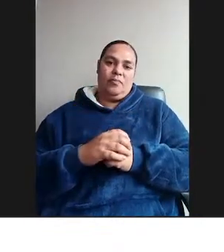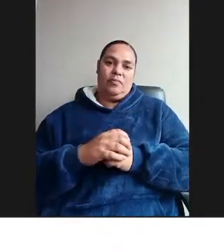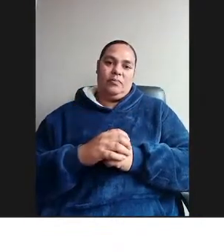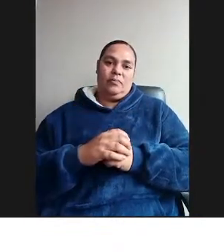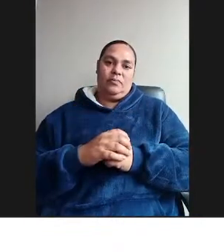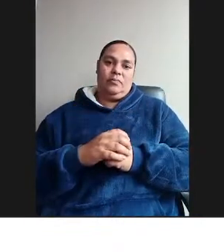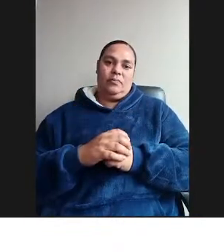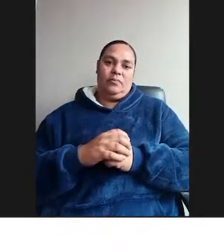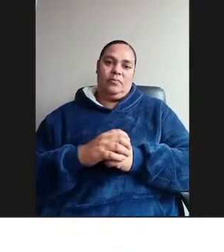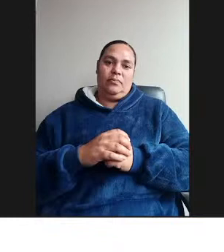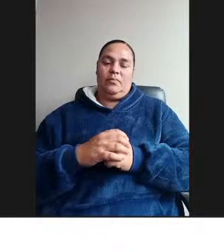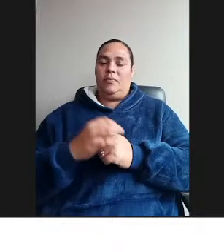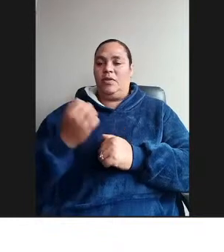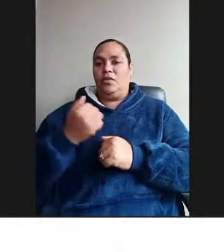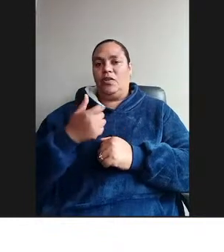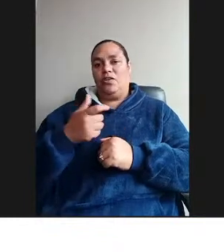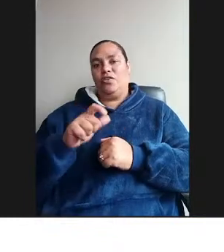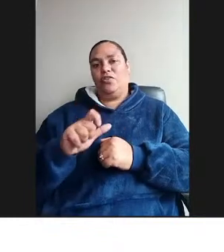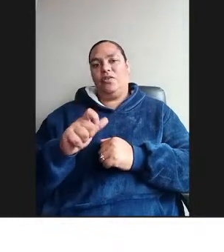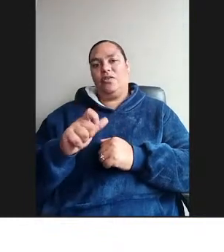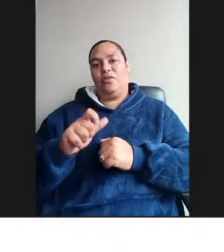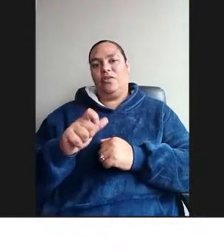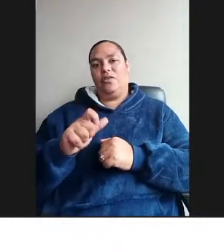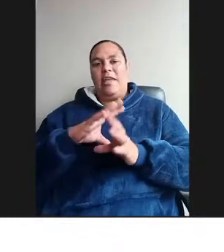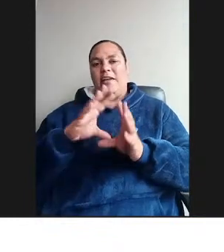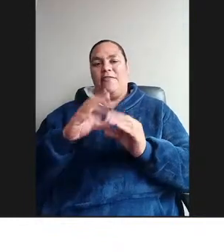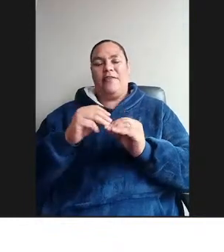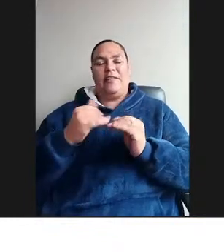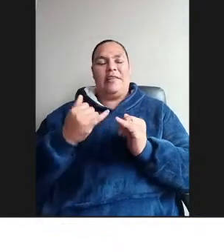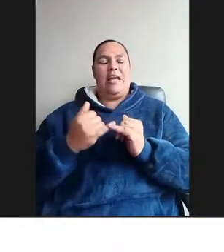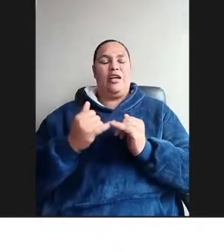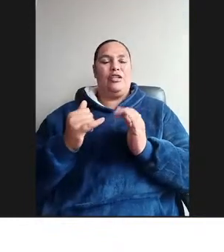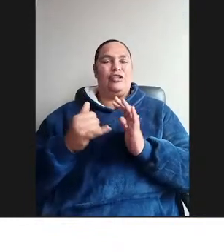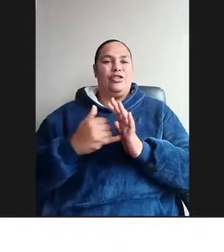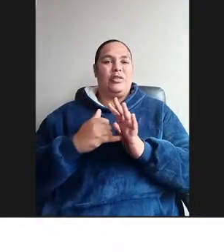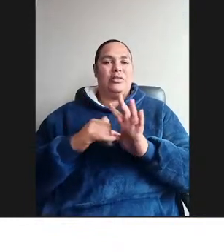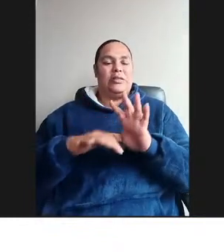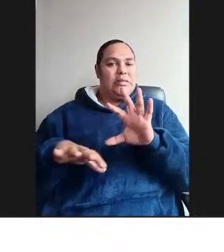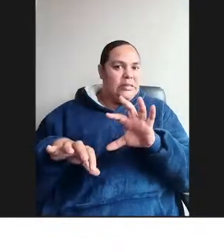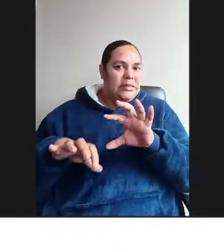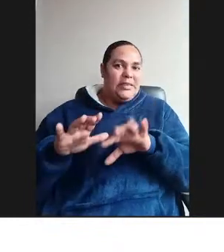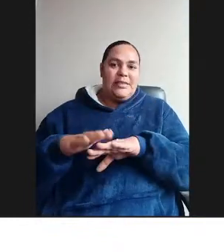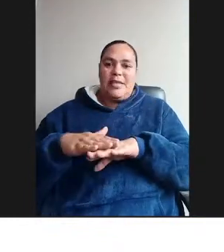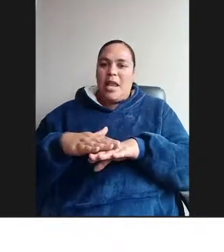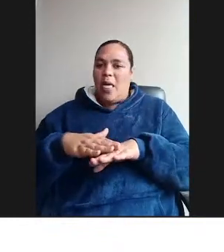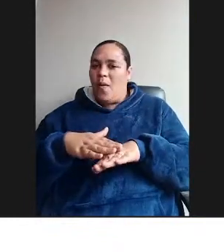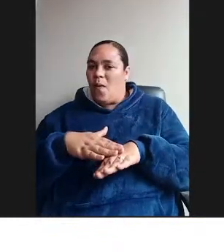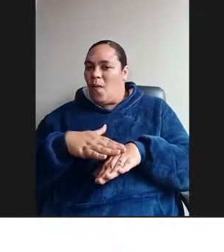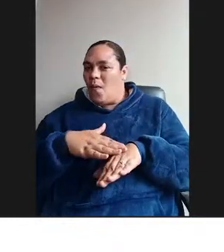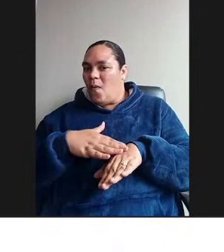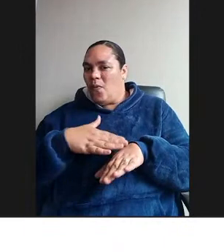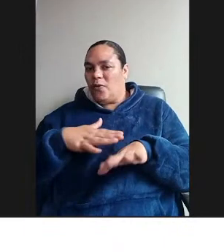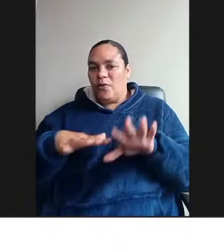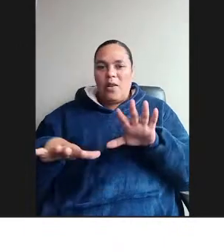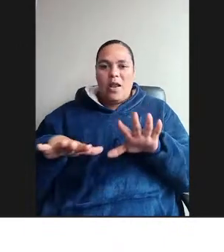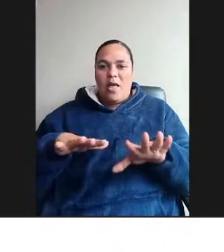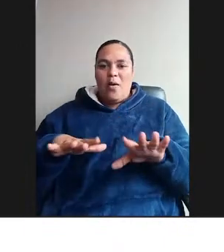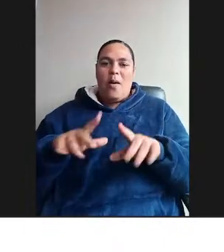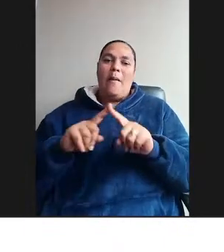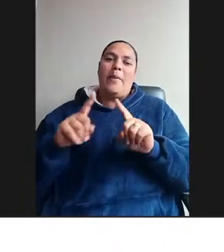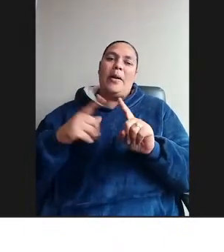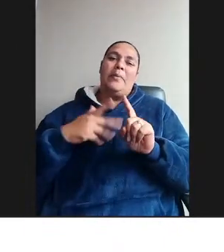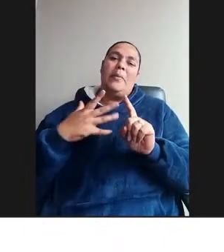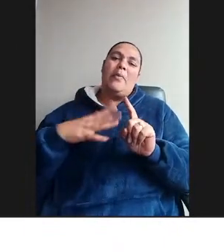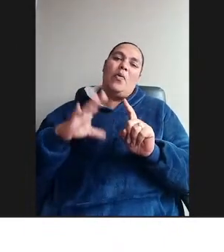Sorry, Chair, it seems everything is just on a slow motion today. I just want you to find out, this issue